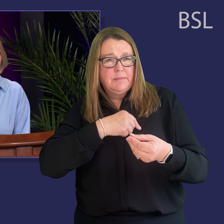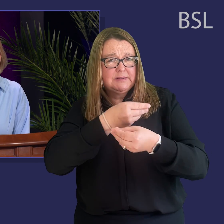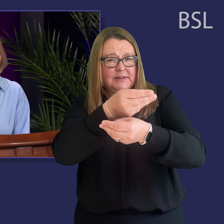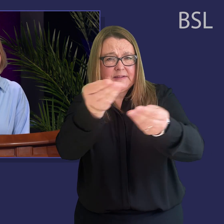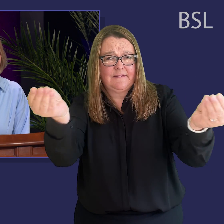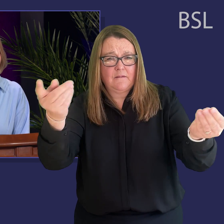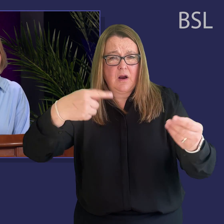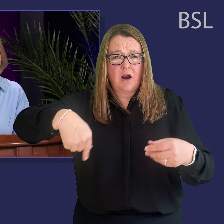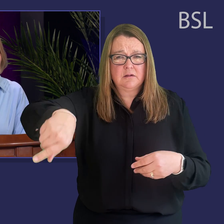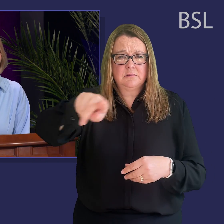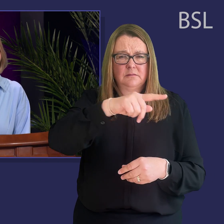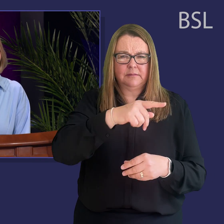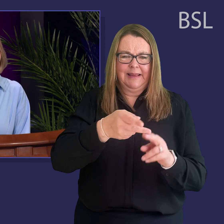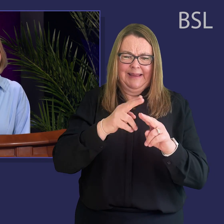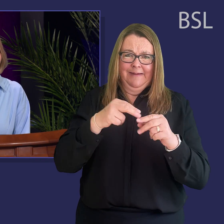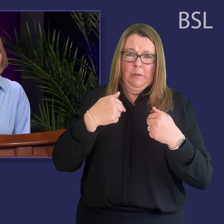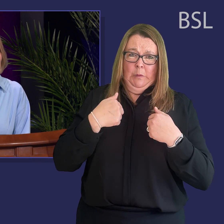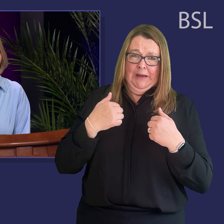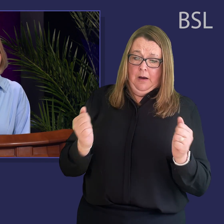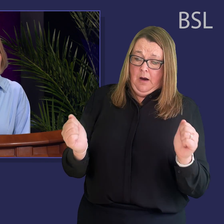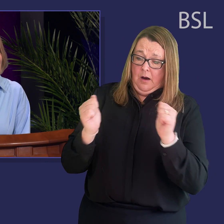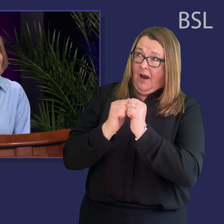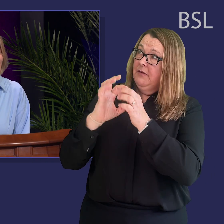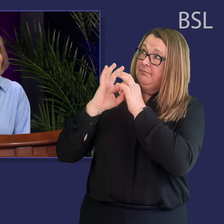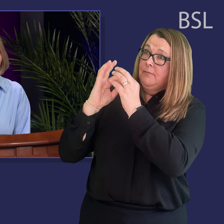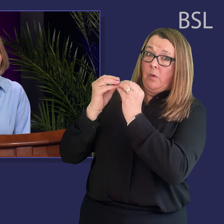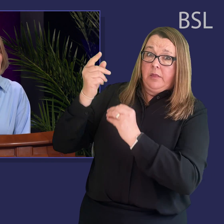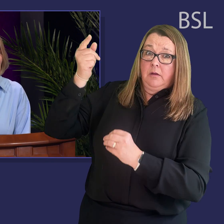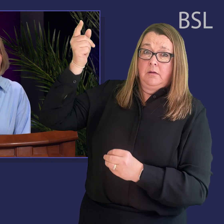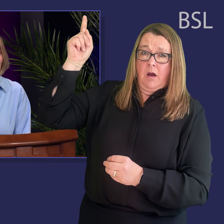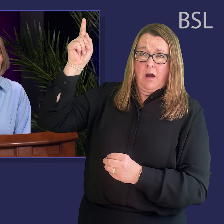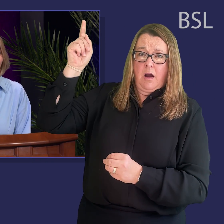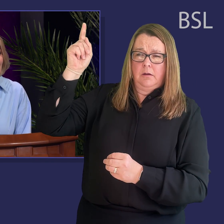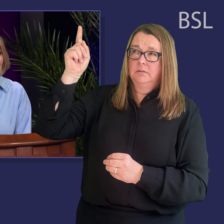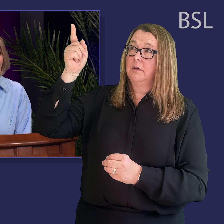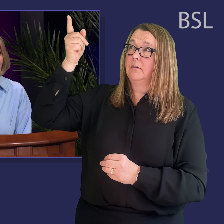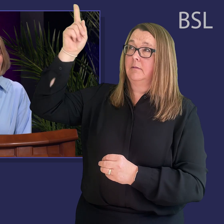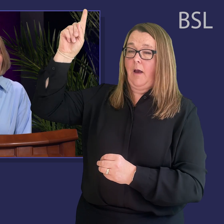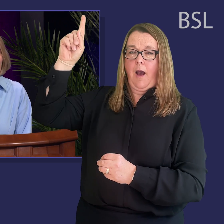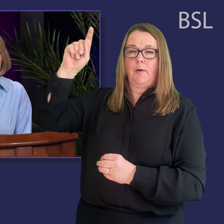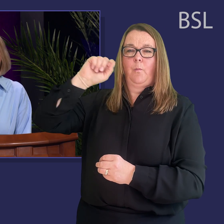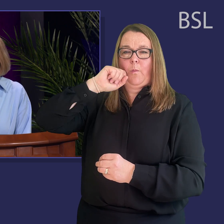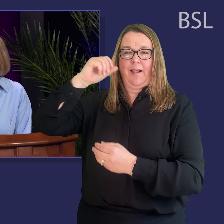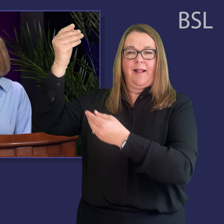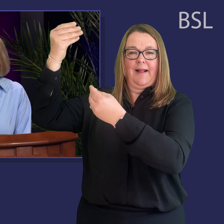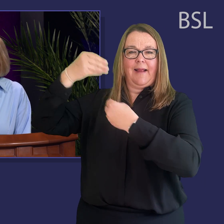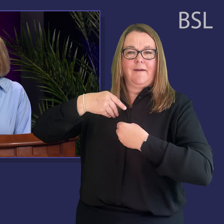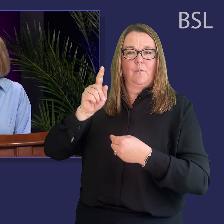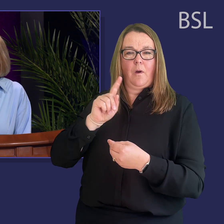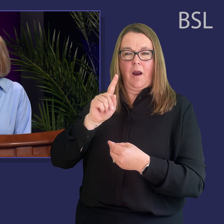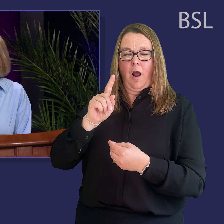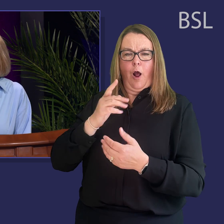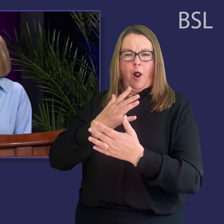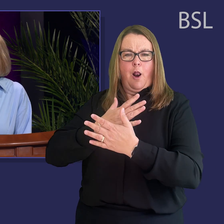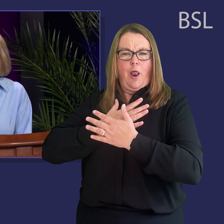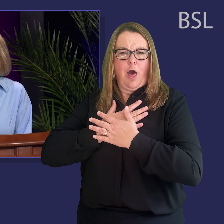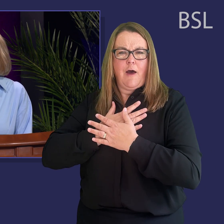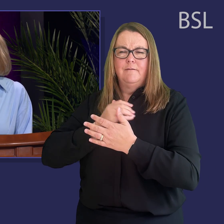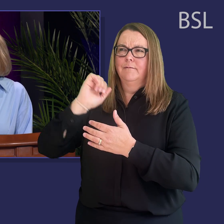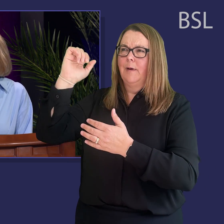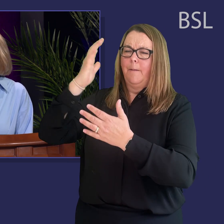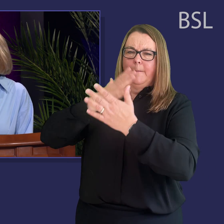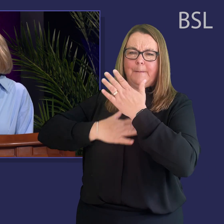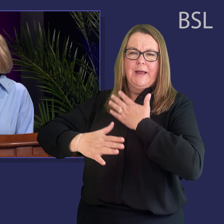and keep that covenant, you have promised an extra measure of God's love, His merciful patience,